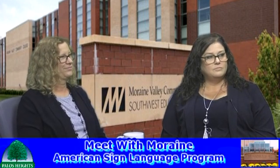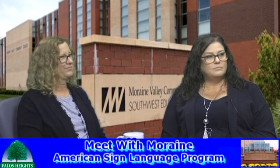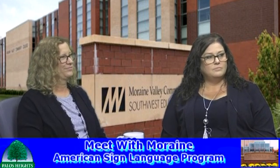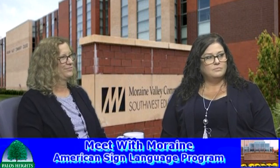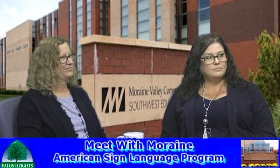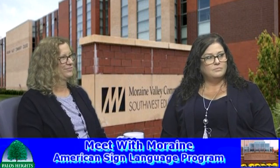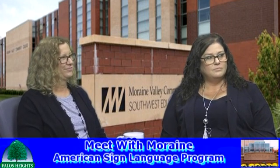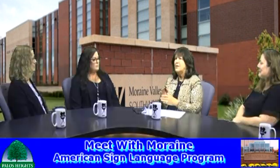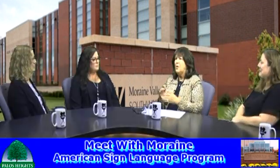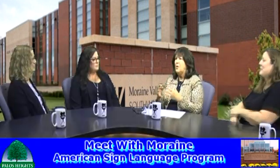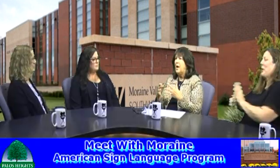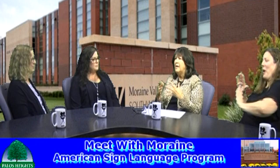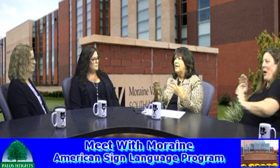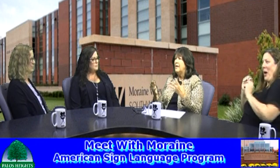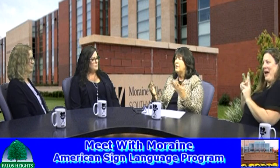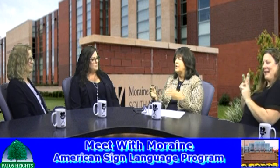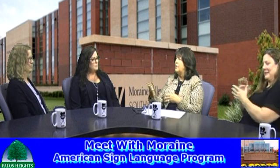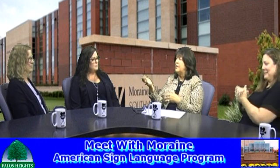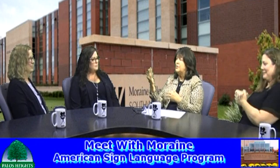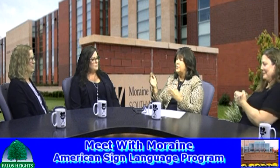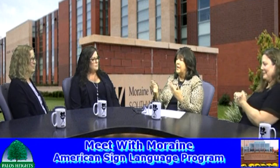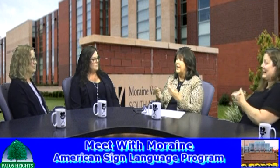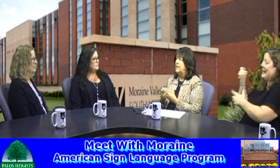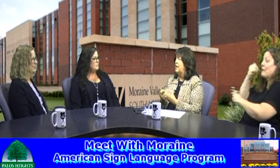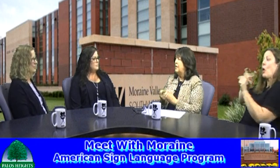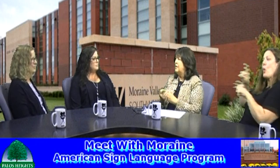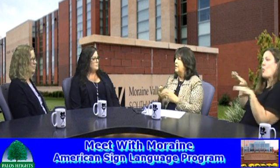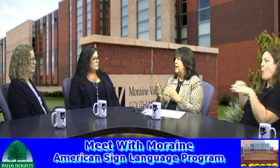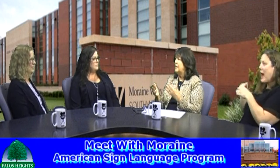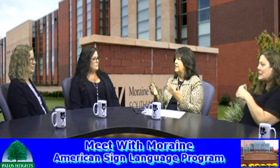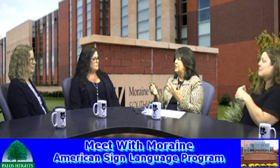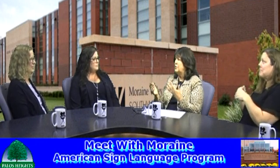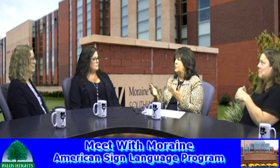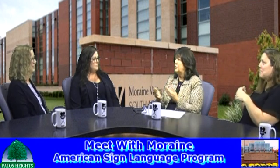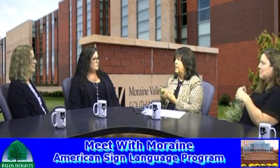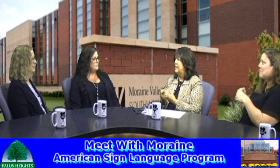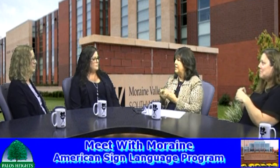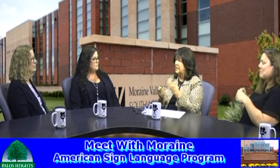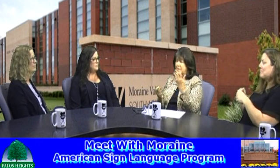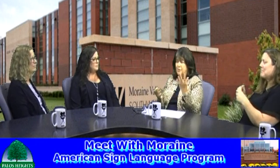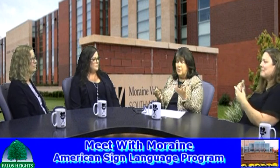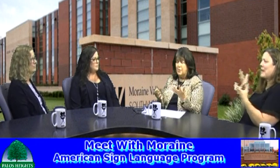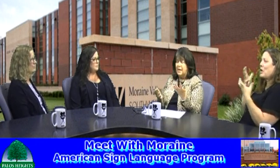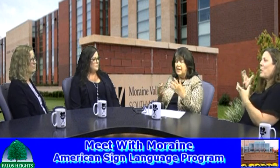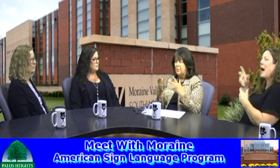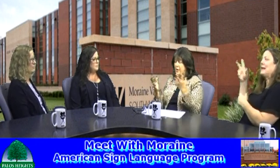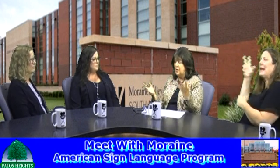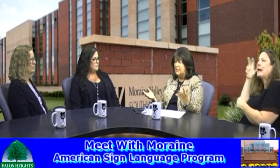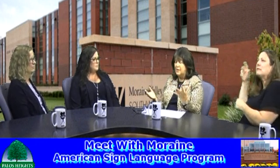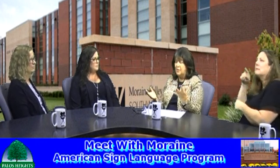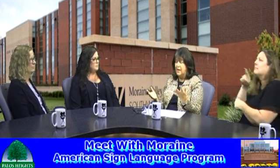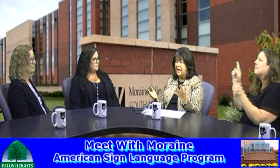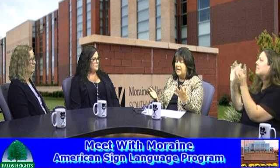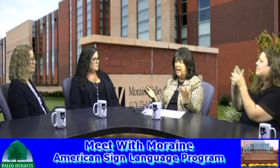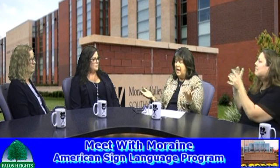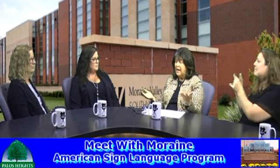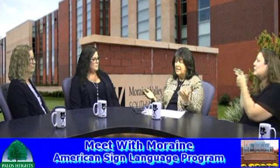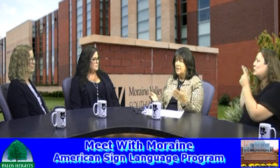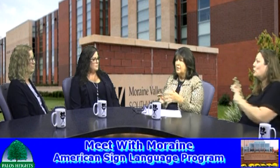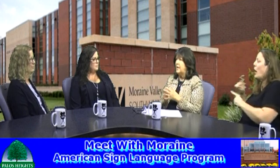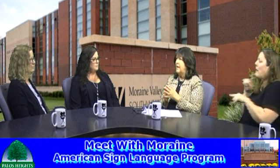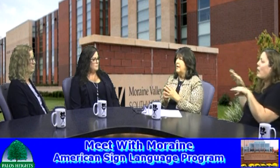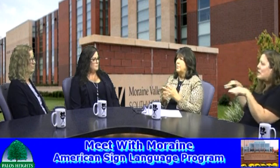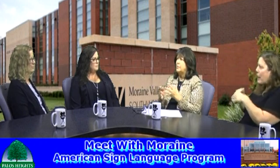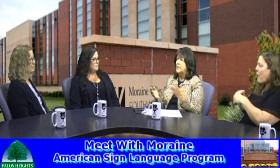use an interpreter. Okay, so you're going to a wedding and you want to hear the ceremony and you want to know what's going on.